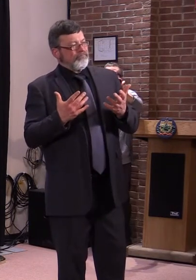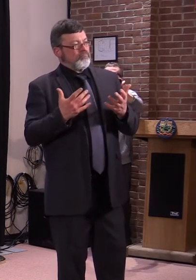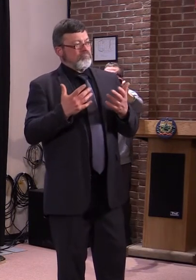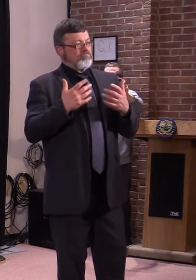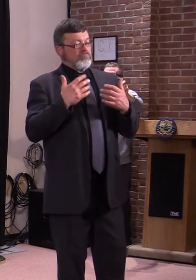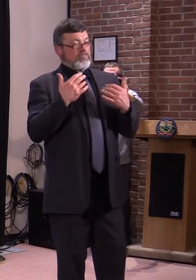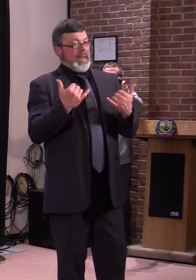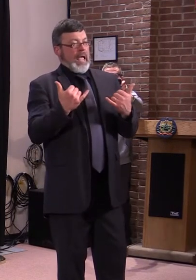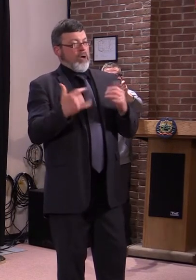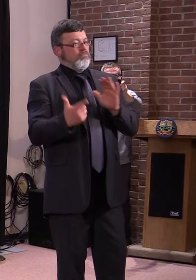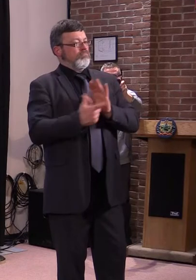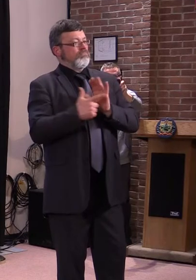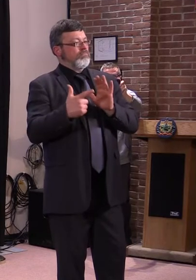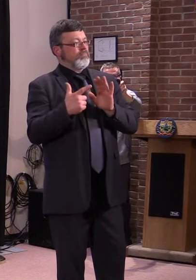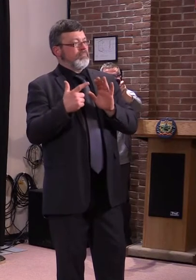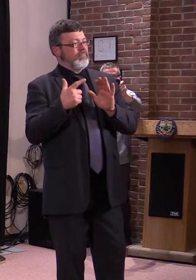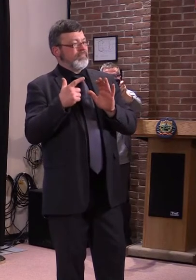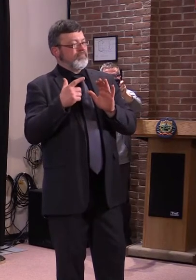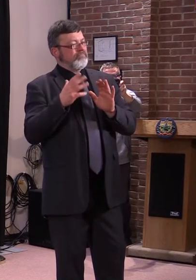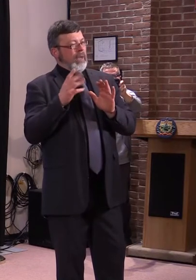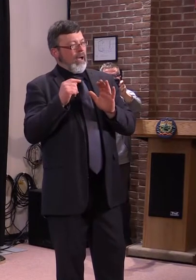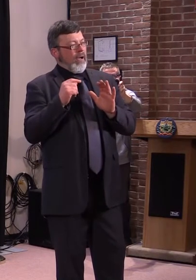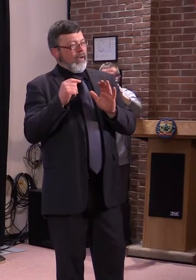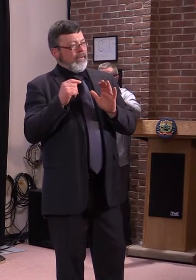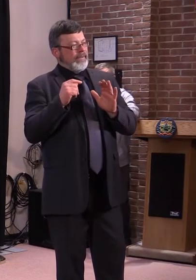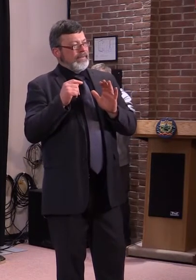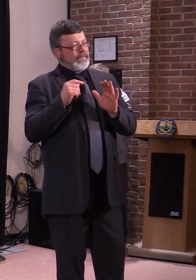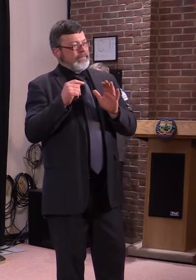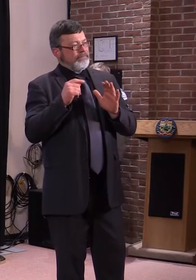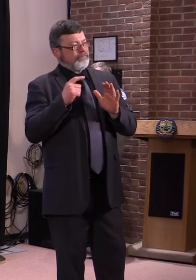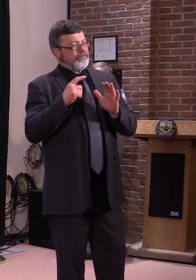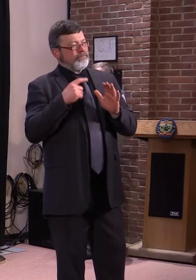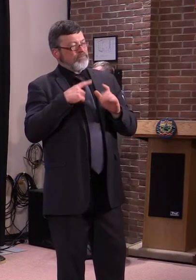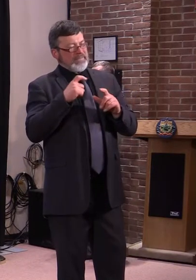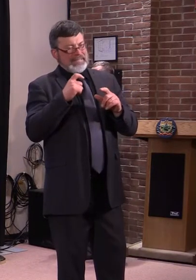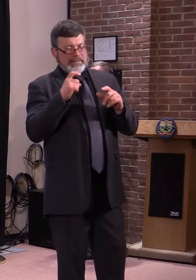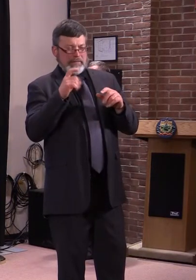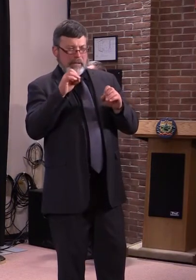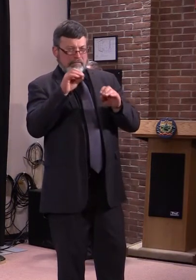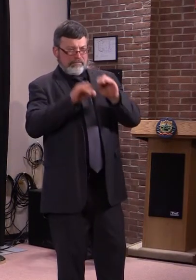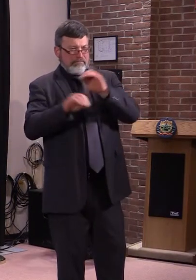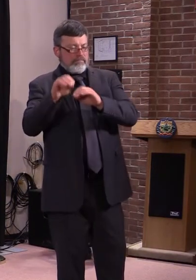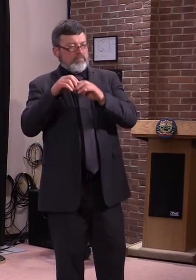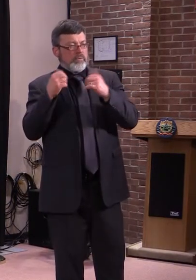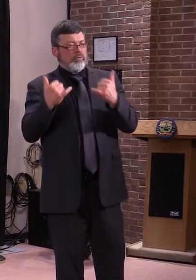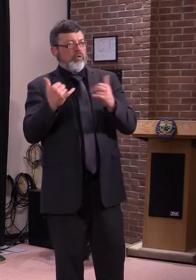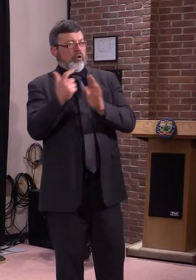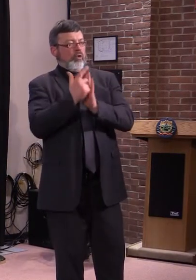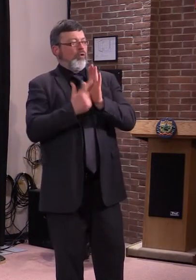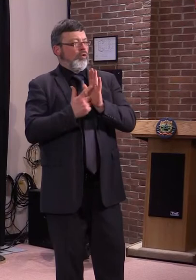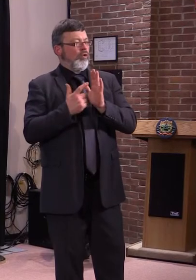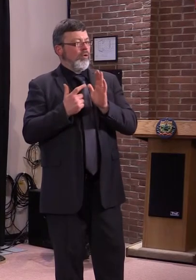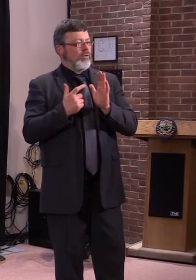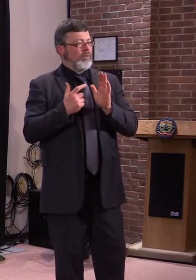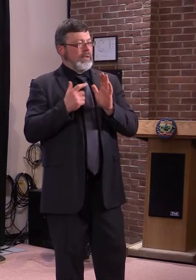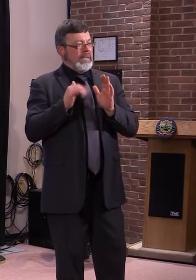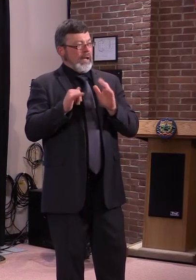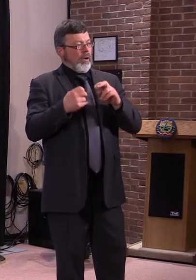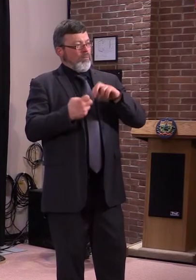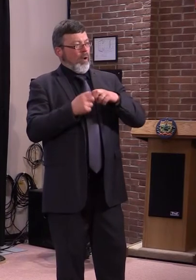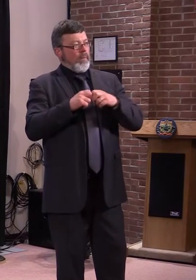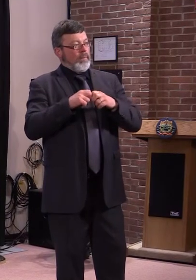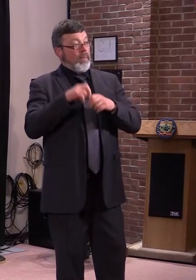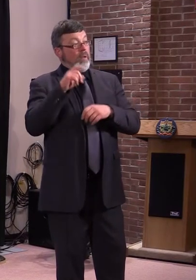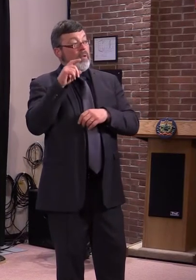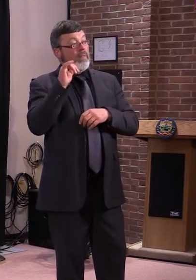Everything else could be done under existing statute, but it's not problematic. The problematic piece